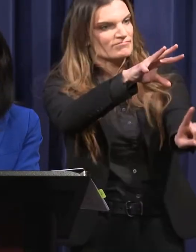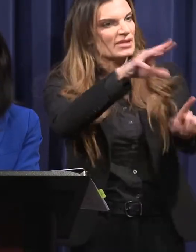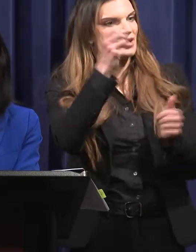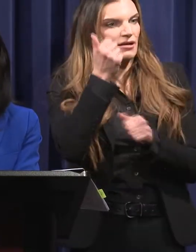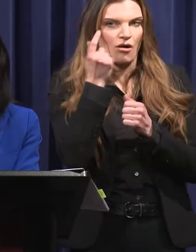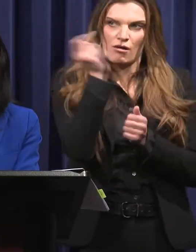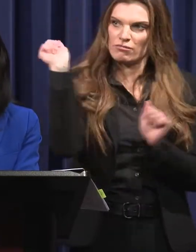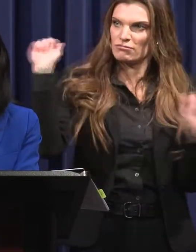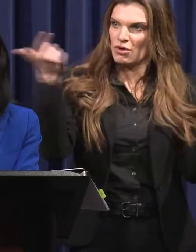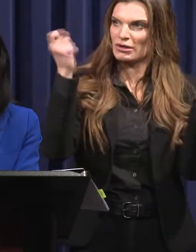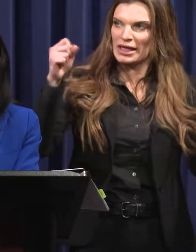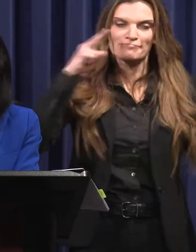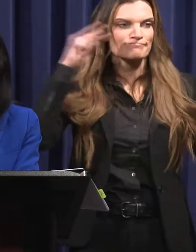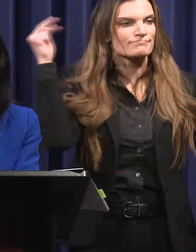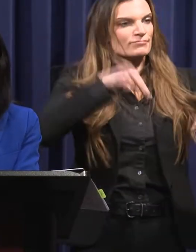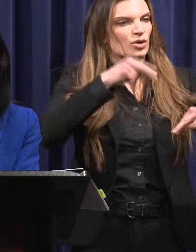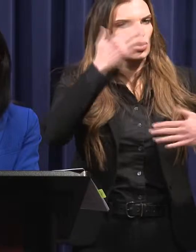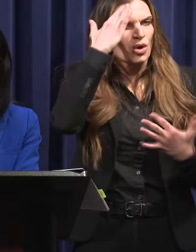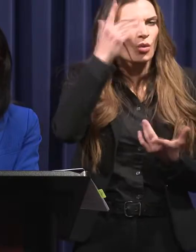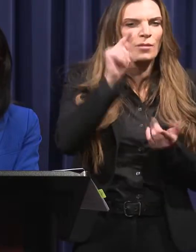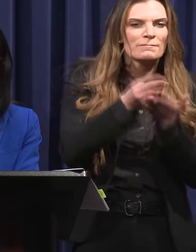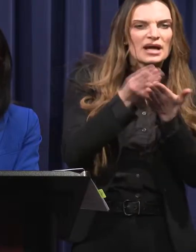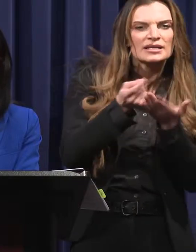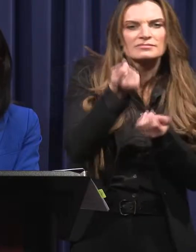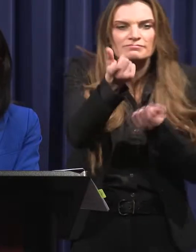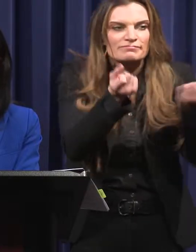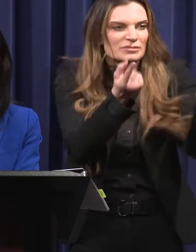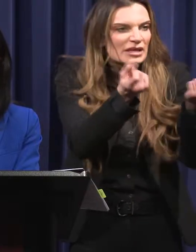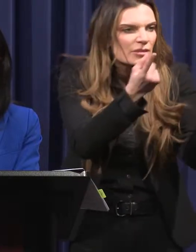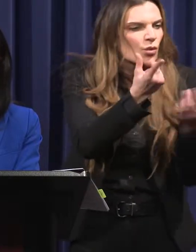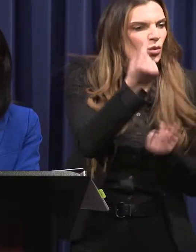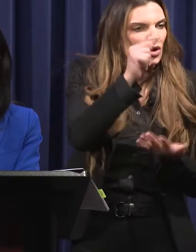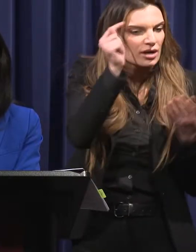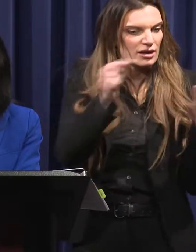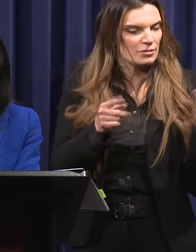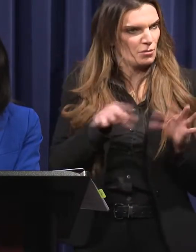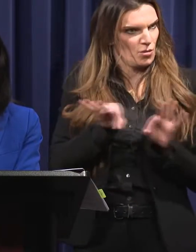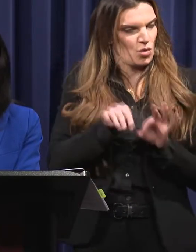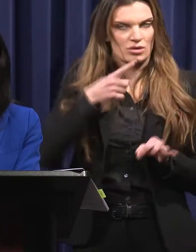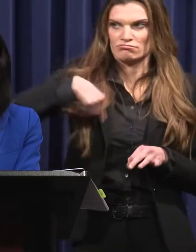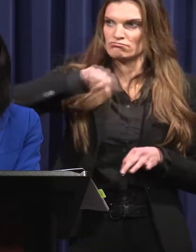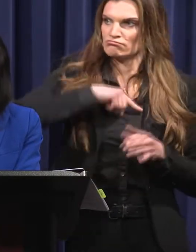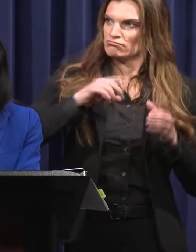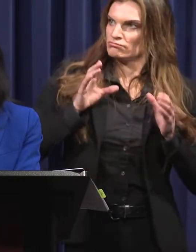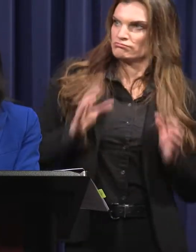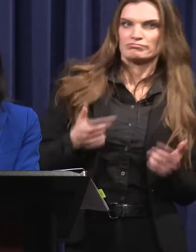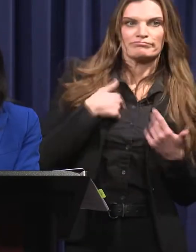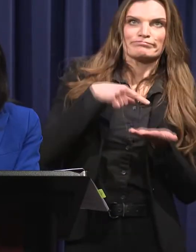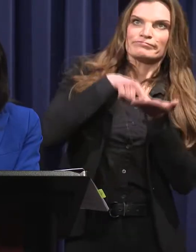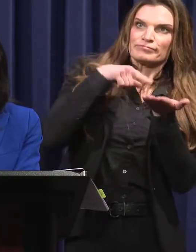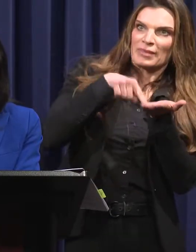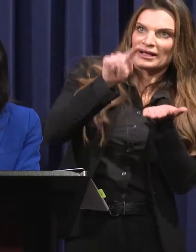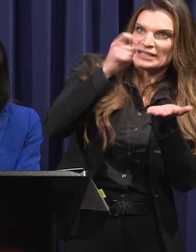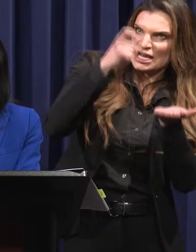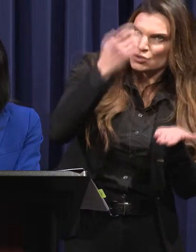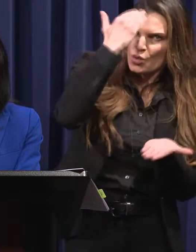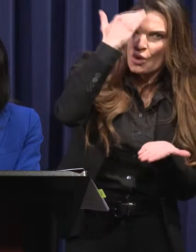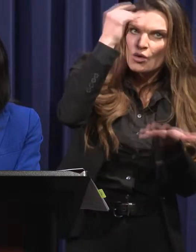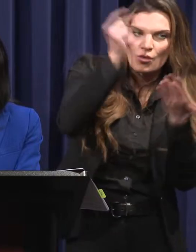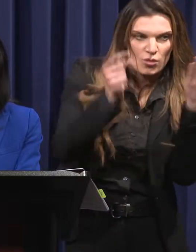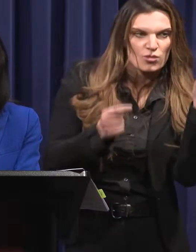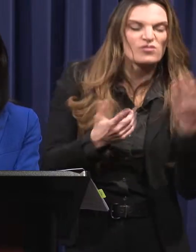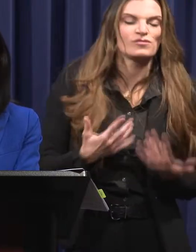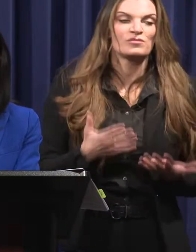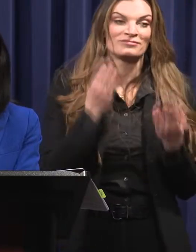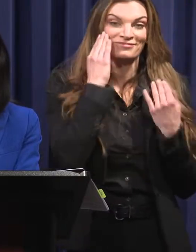engage in these types of activities for their own personal enrichment. And again, I'd like to reiterate that today's